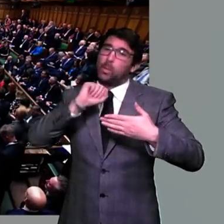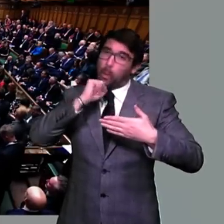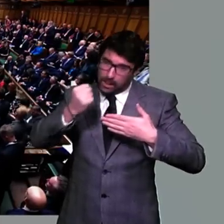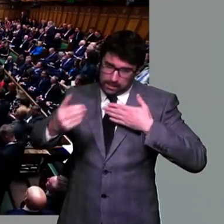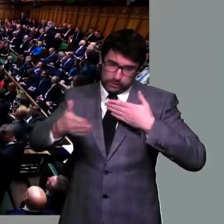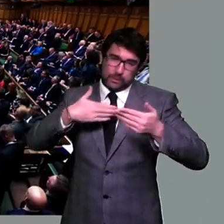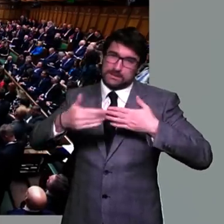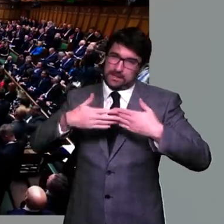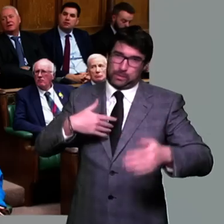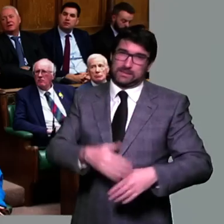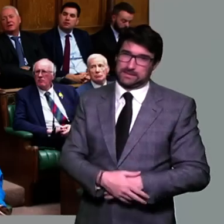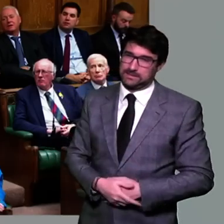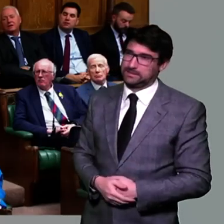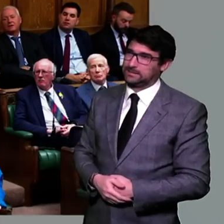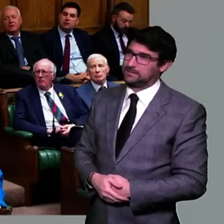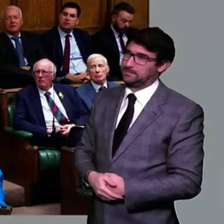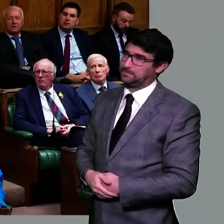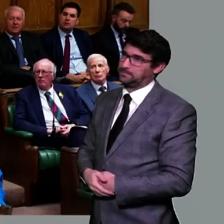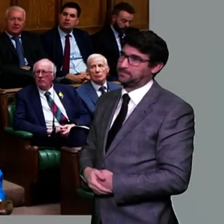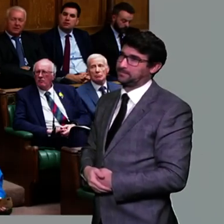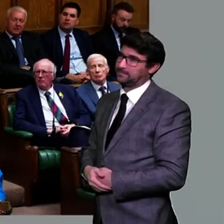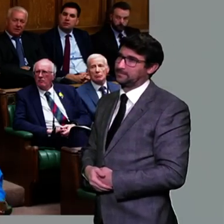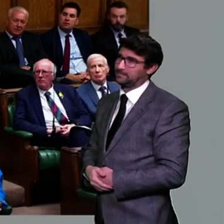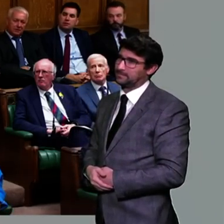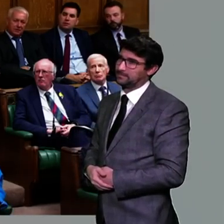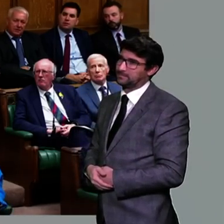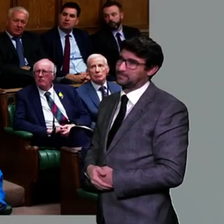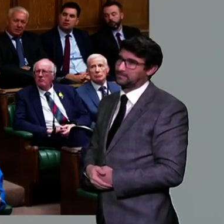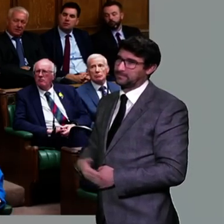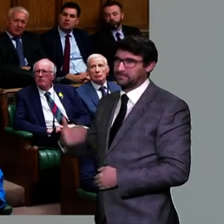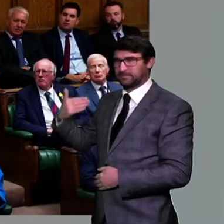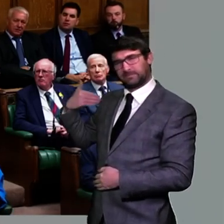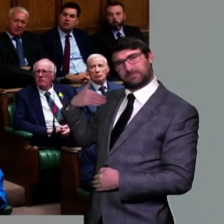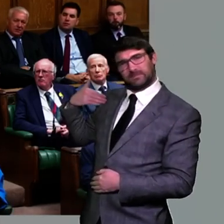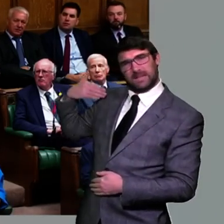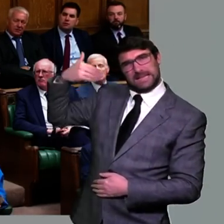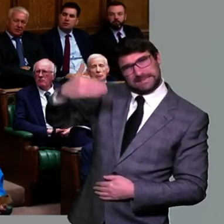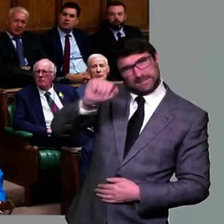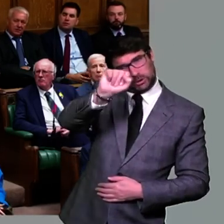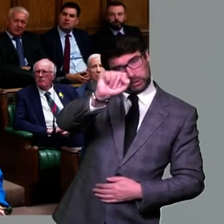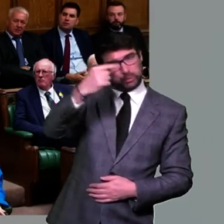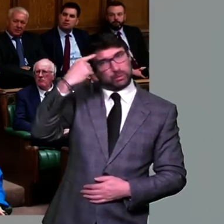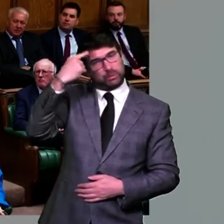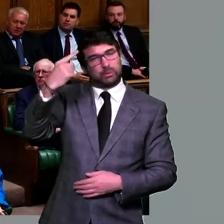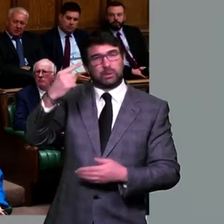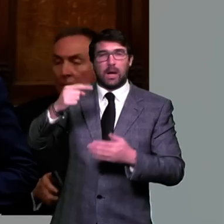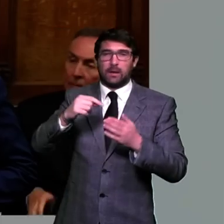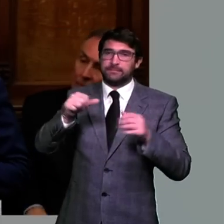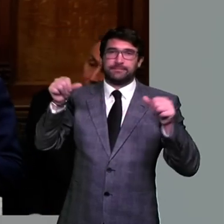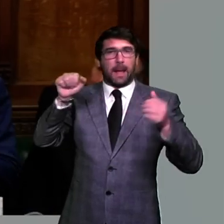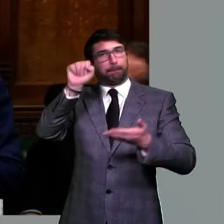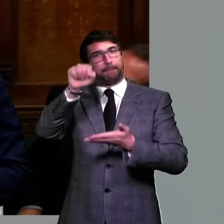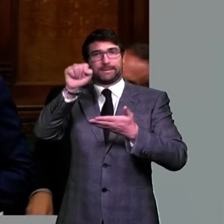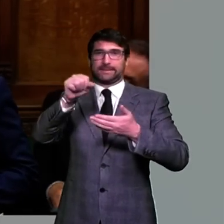Since the mini-budget, thousands of my constituents have been in mental anguish and despair.